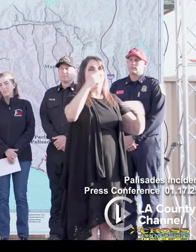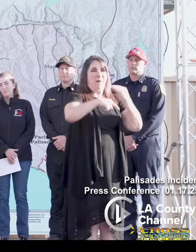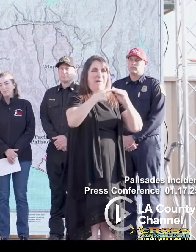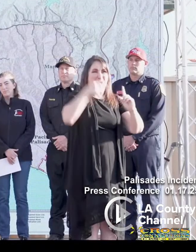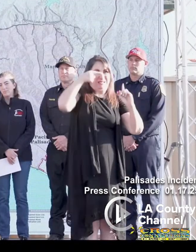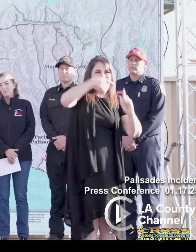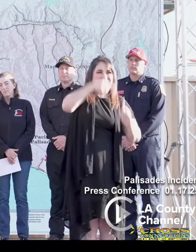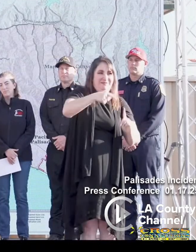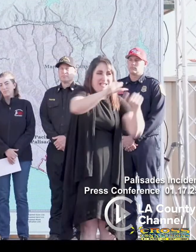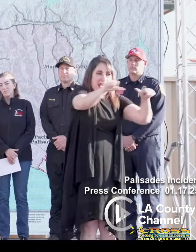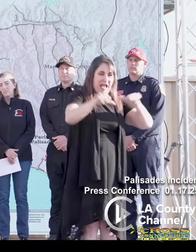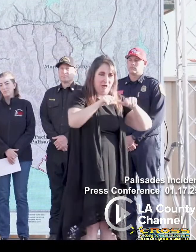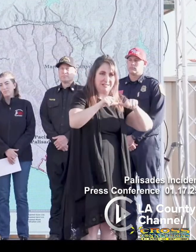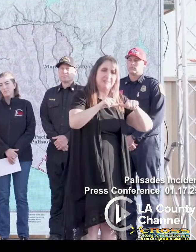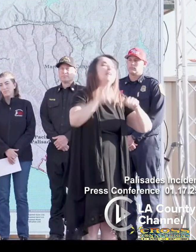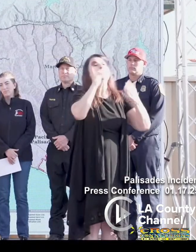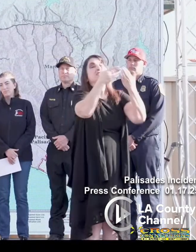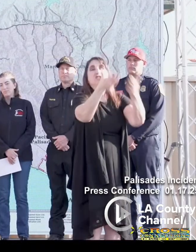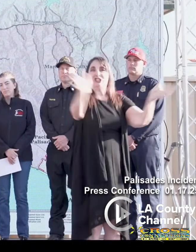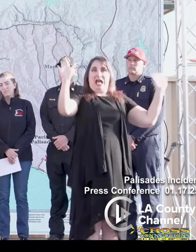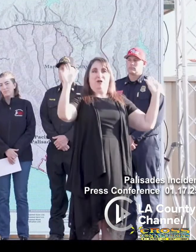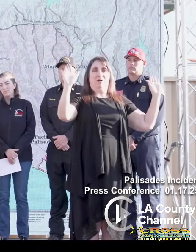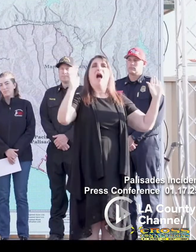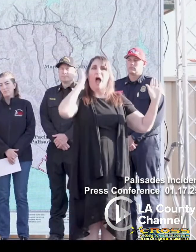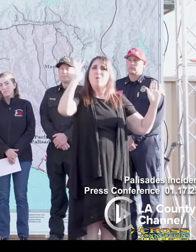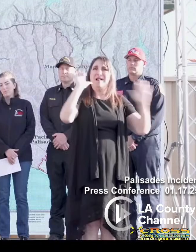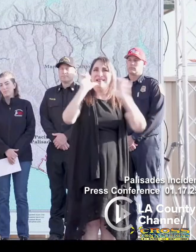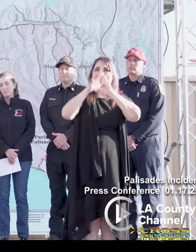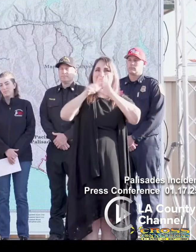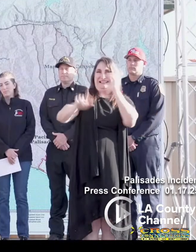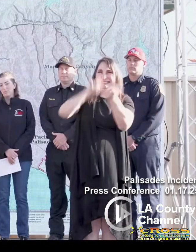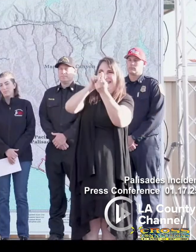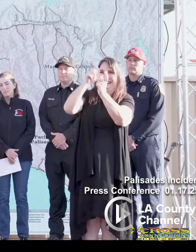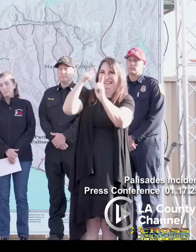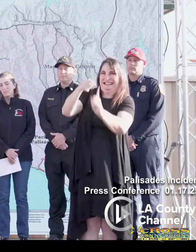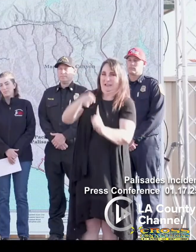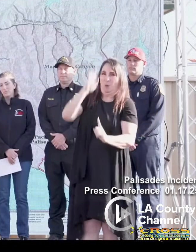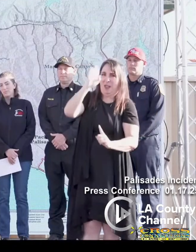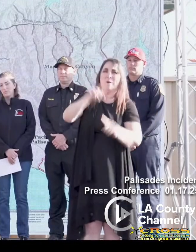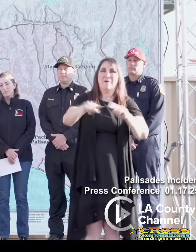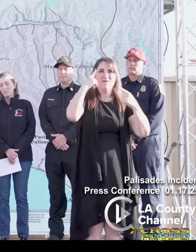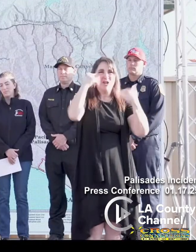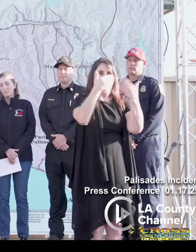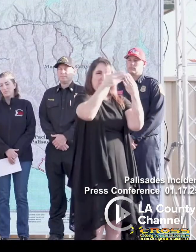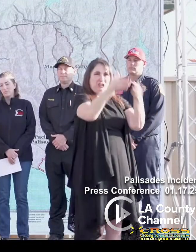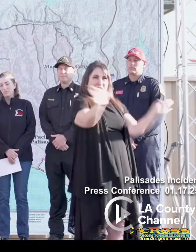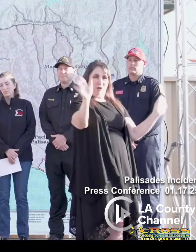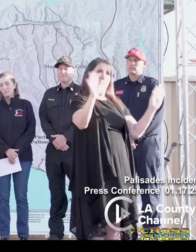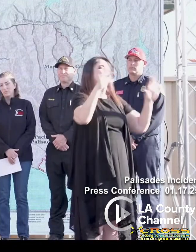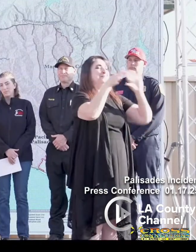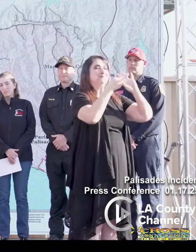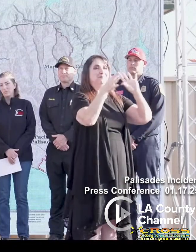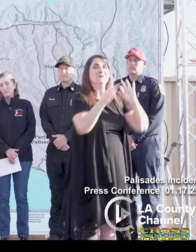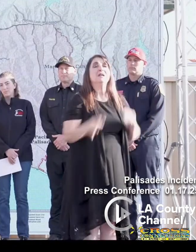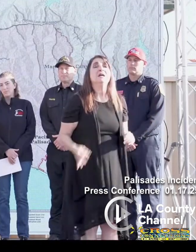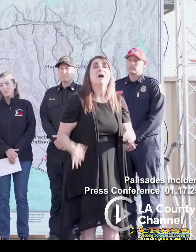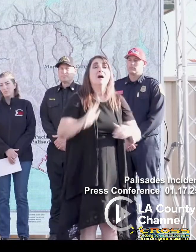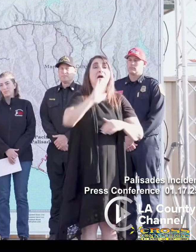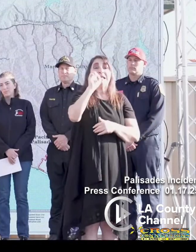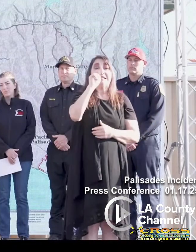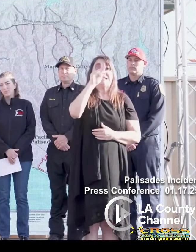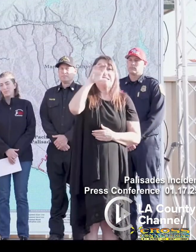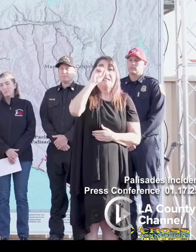areas, and this is just general. I'm going to get very specific in a second. Nearly all Encino residents are allowed